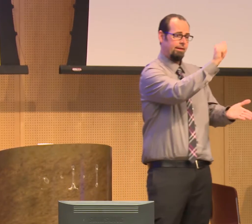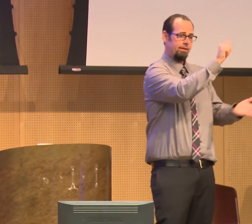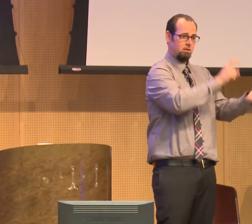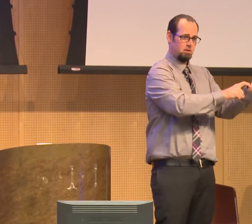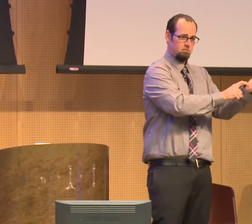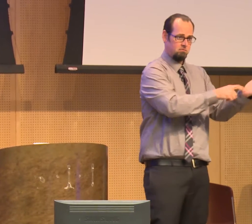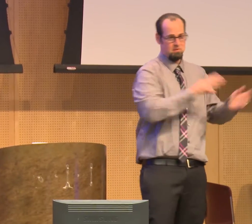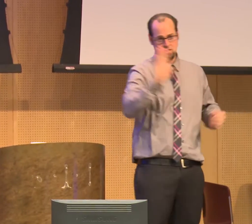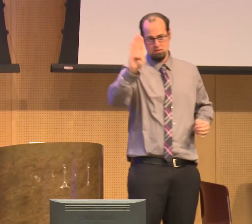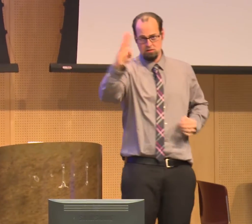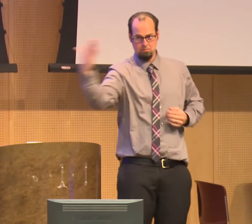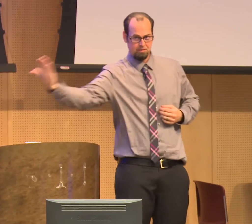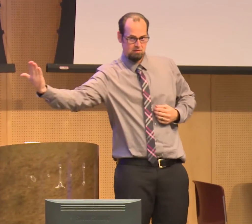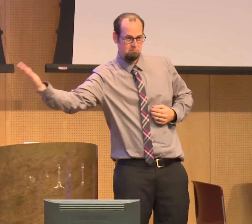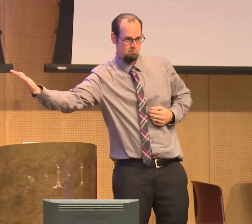A